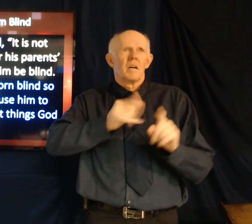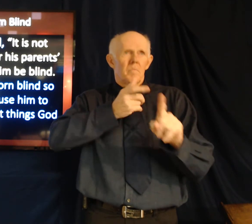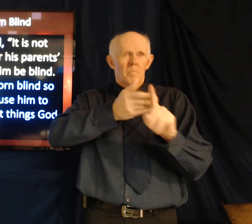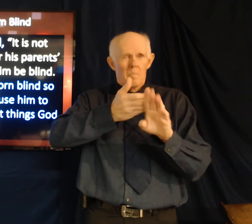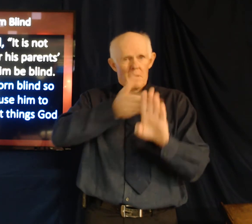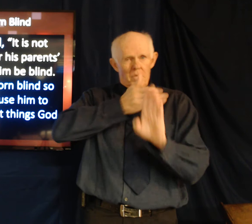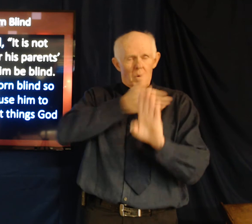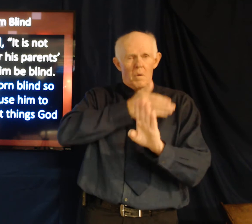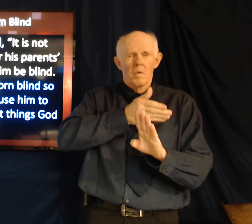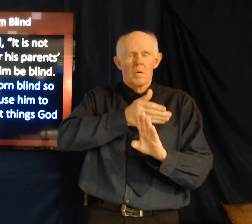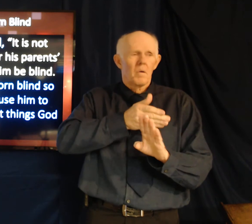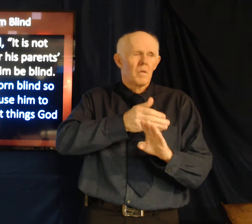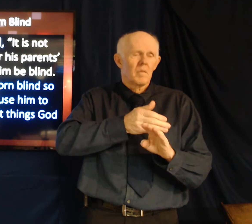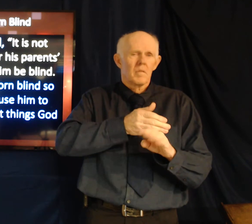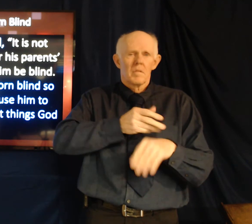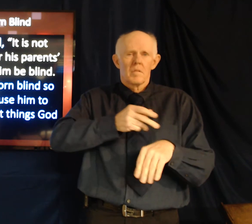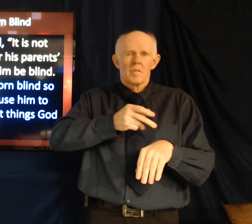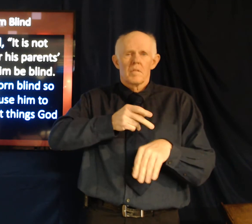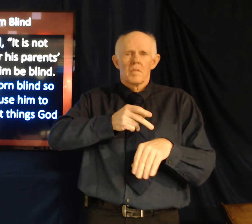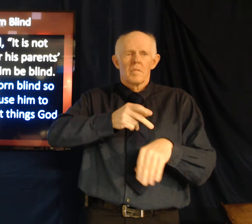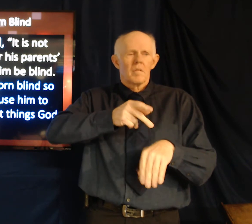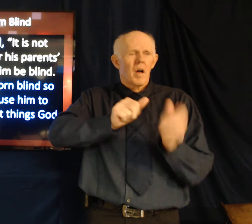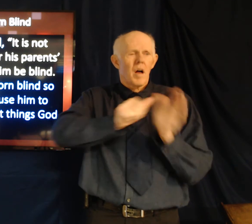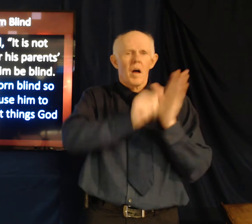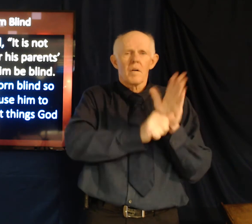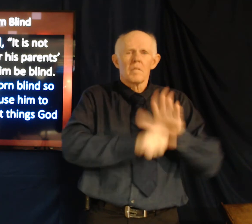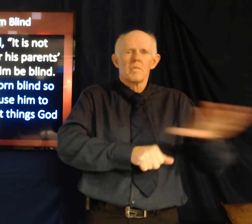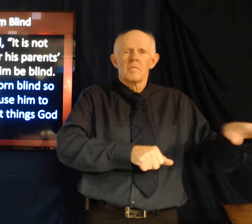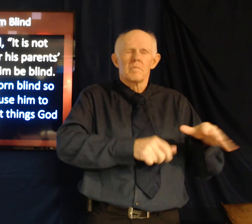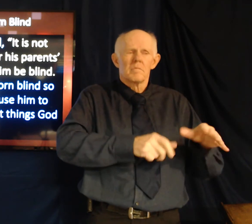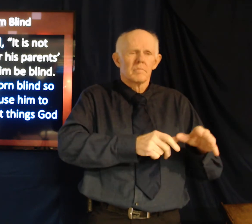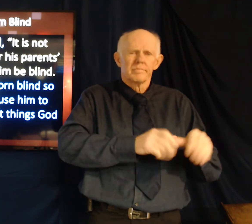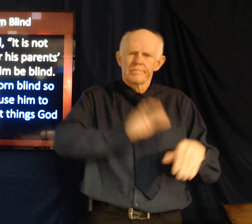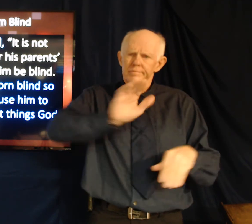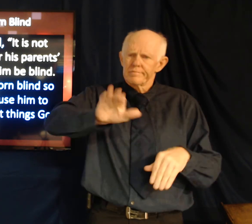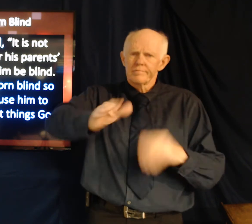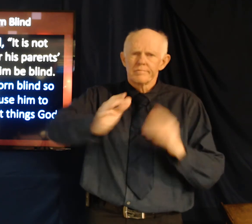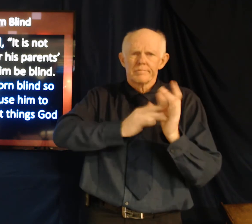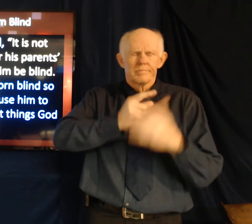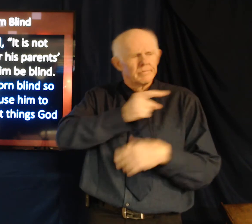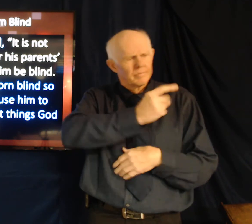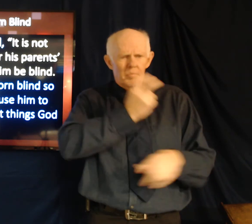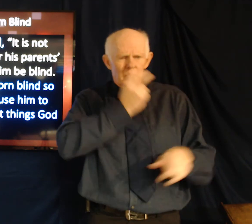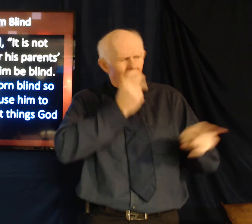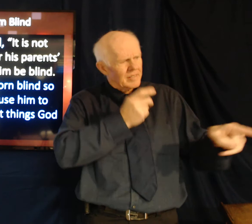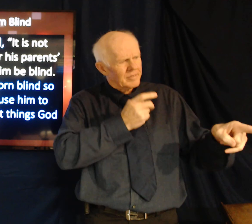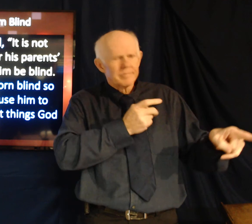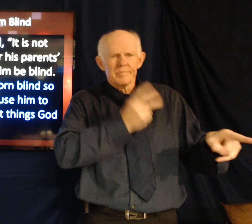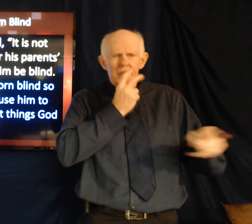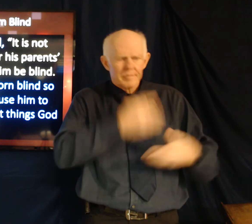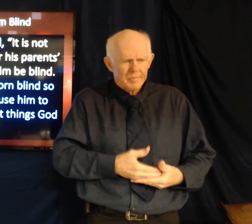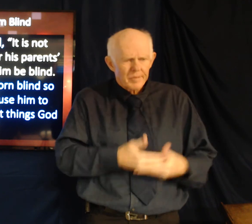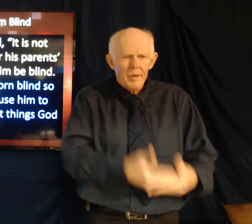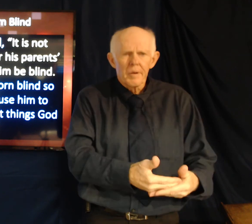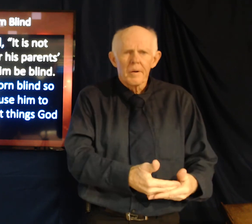Jesus, before the apostles, asked Jesus, this man is blind